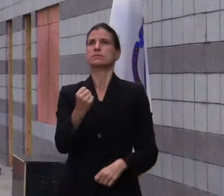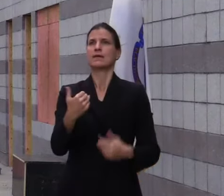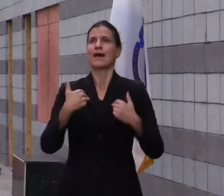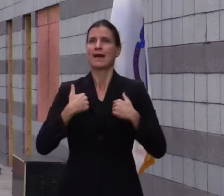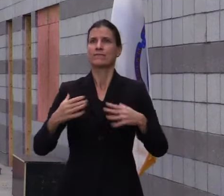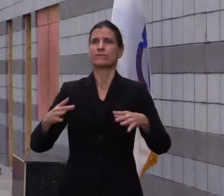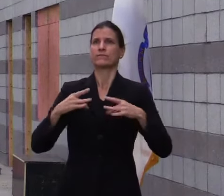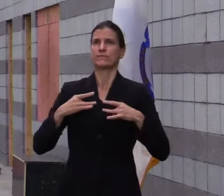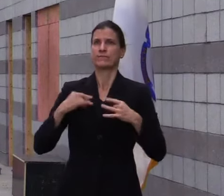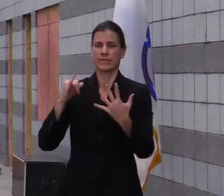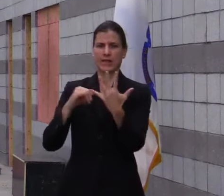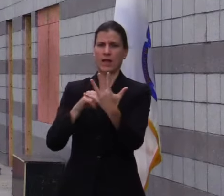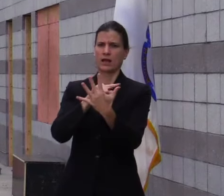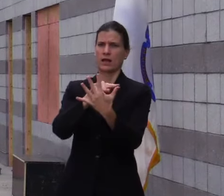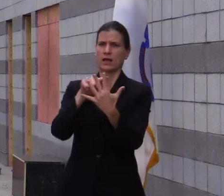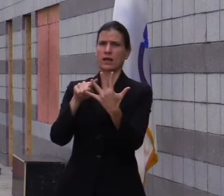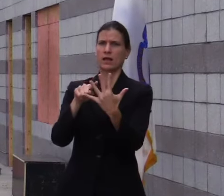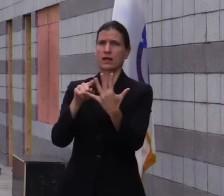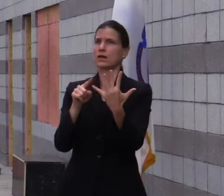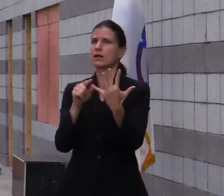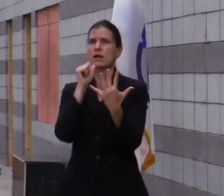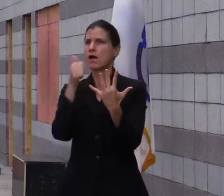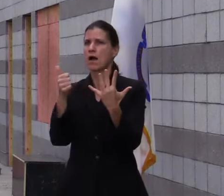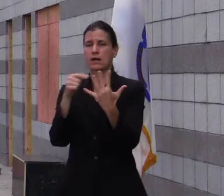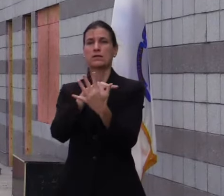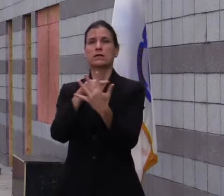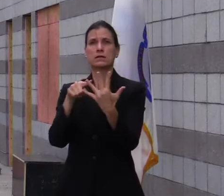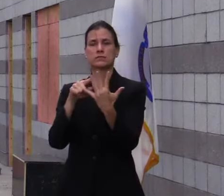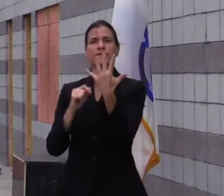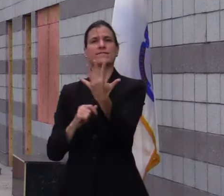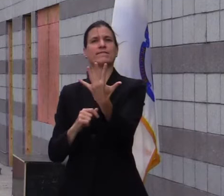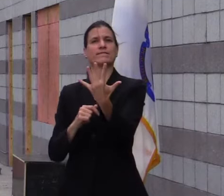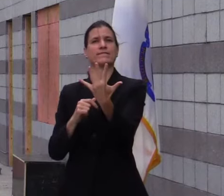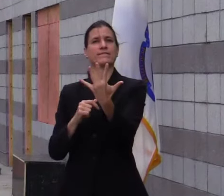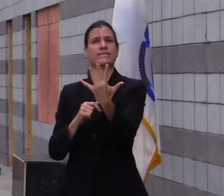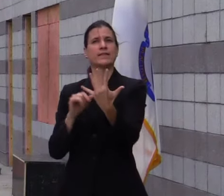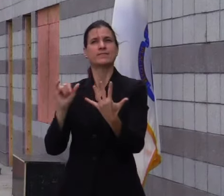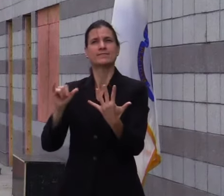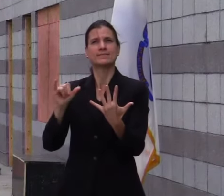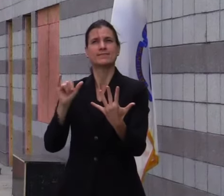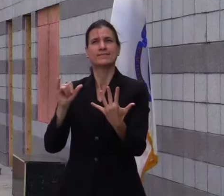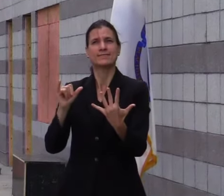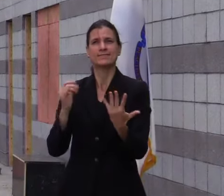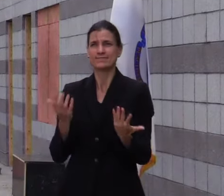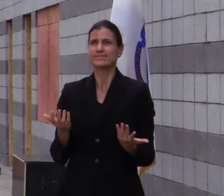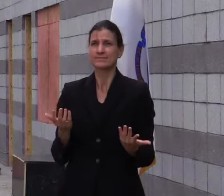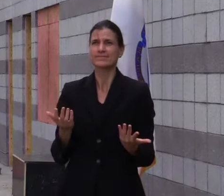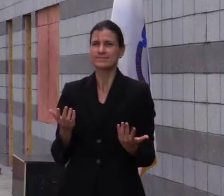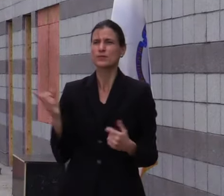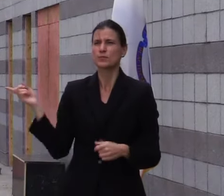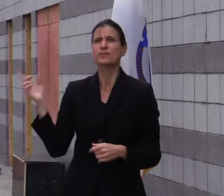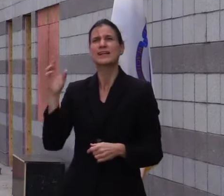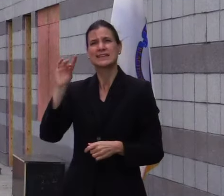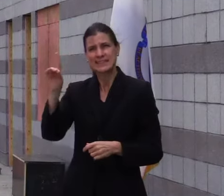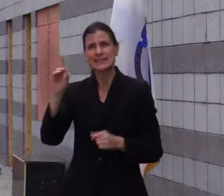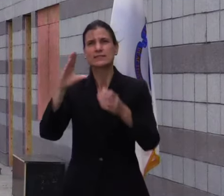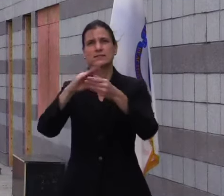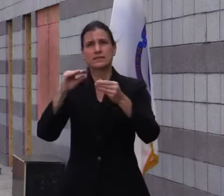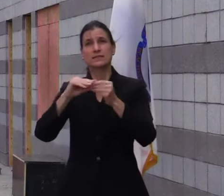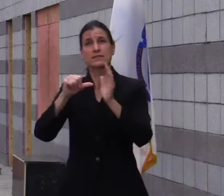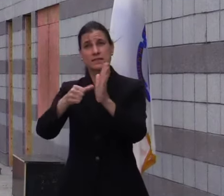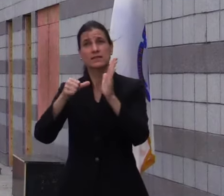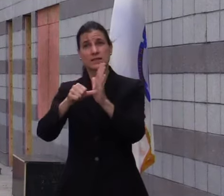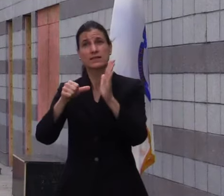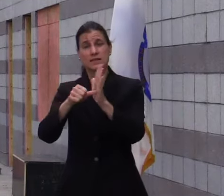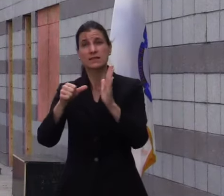other issue. And I've mentioned sort of off and on in my press conferences that when you call the hospitals and you talk to them